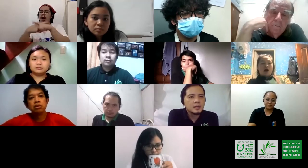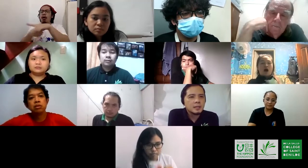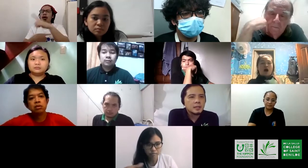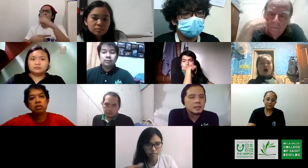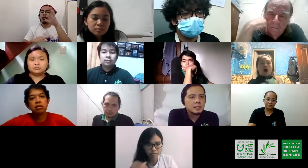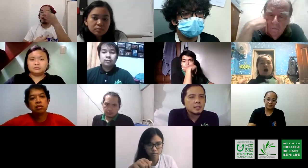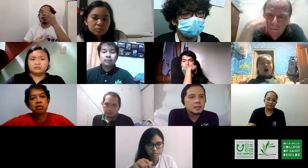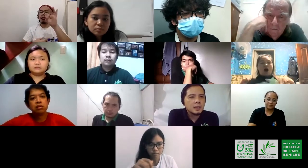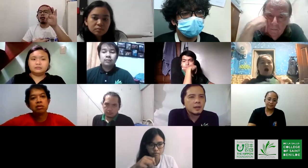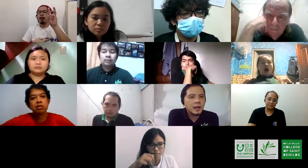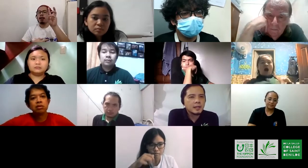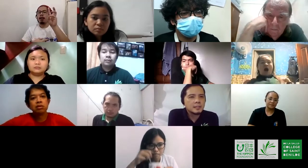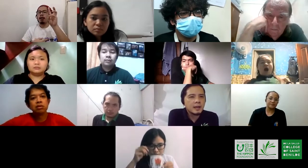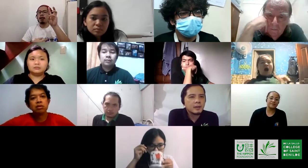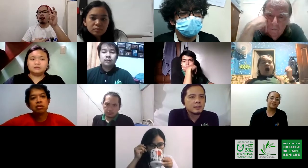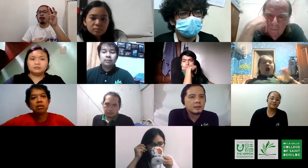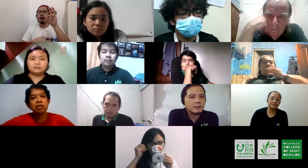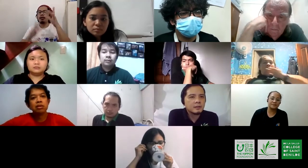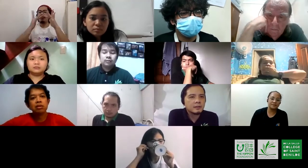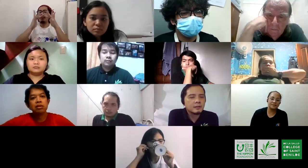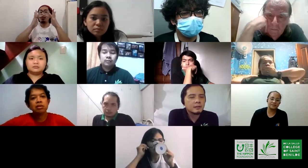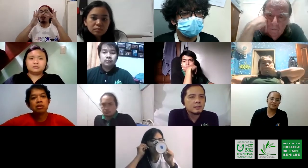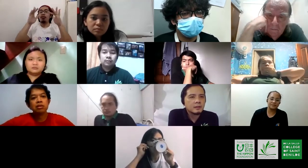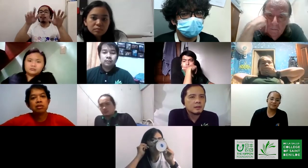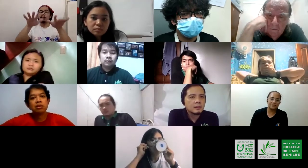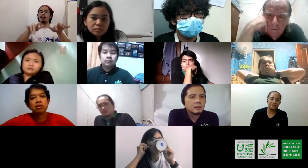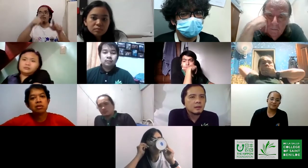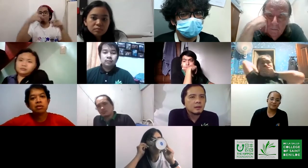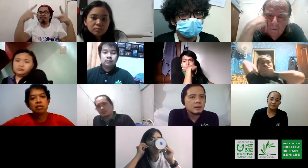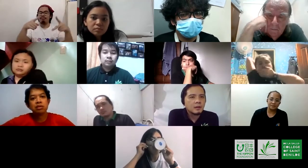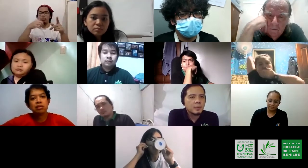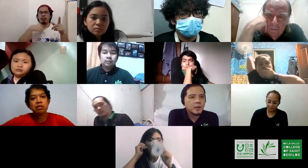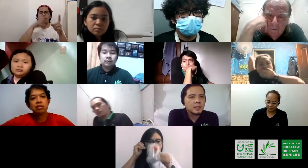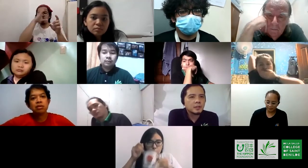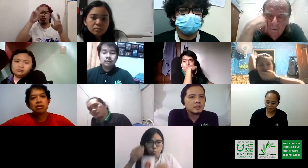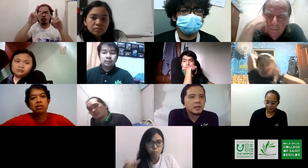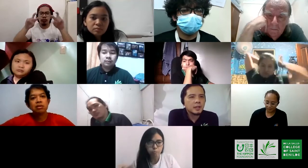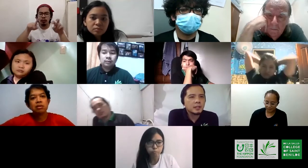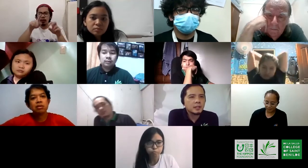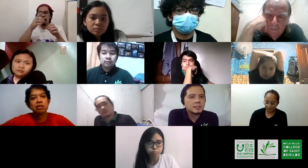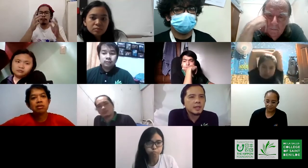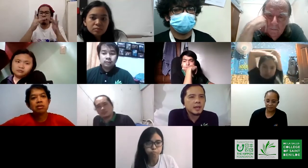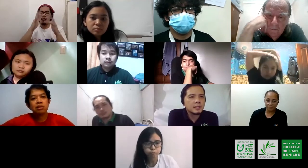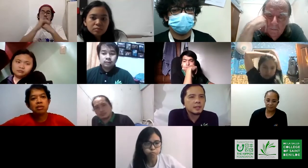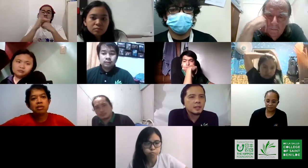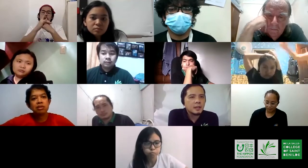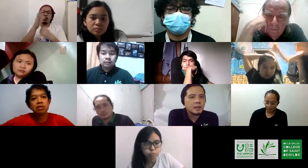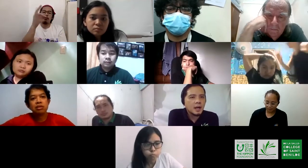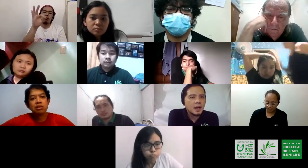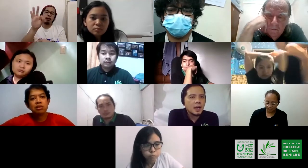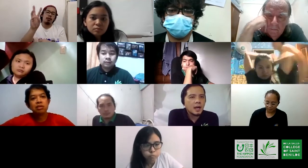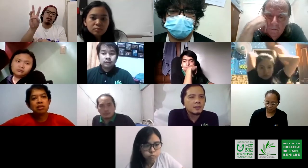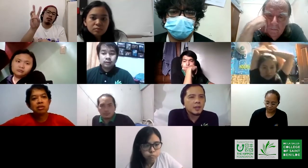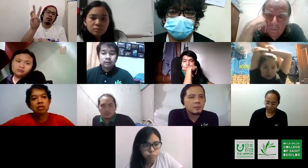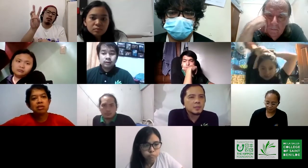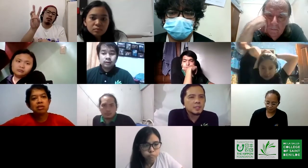Hold on here. This is Shaq speaking. Regarding PFD, Ray